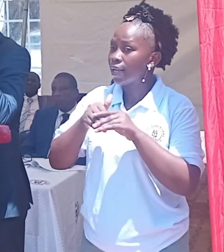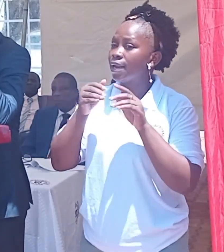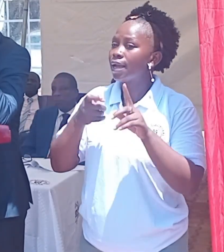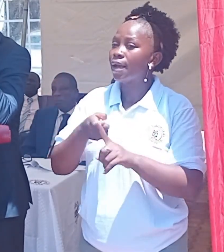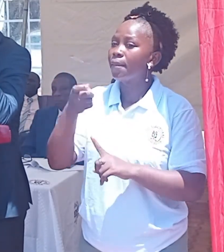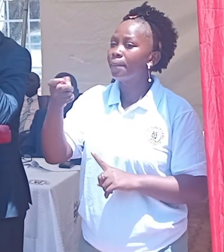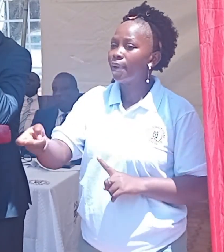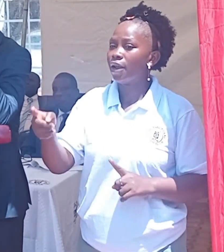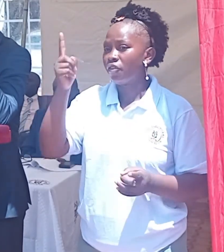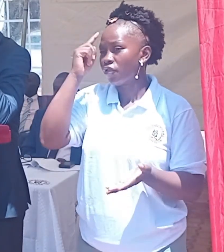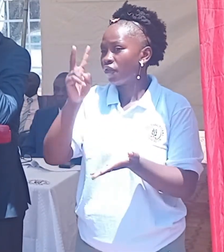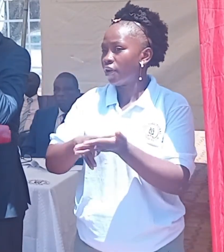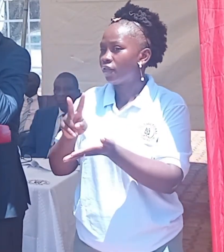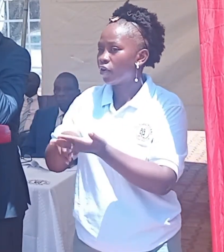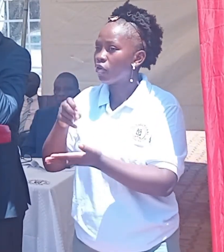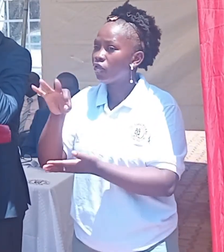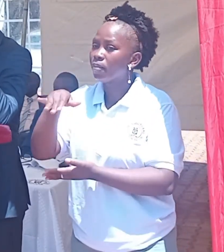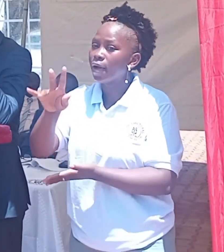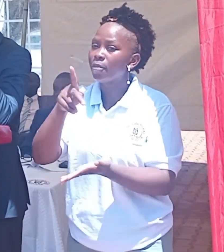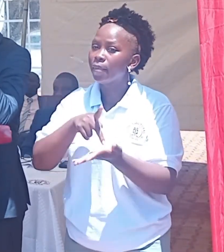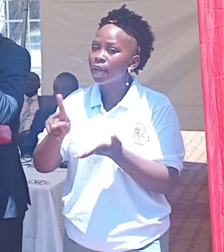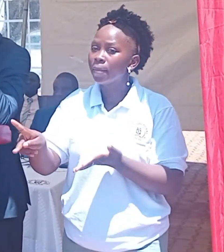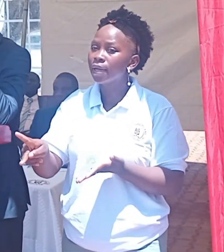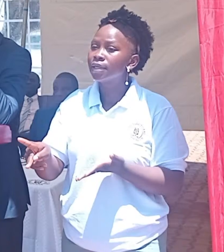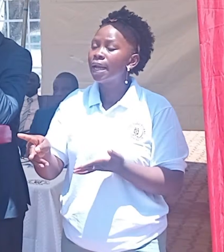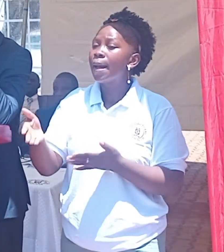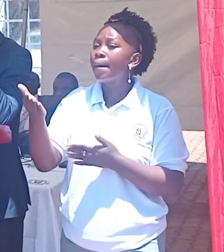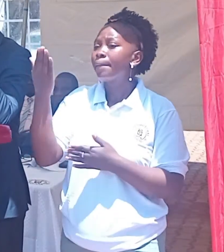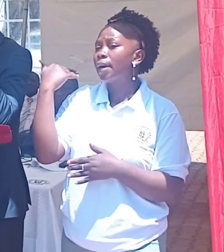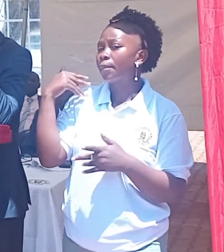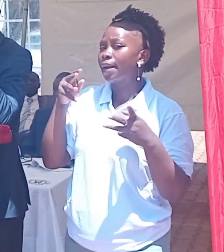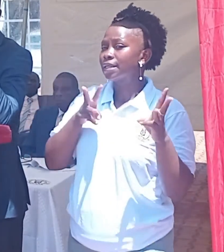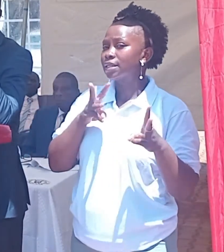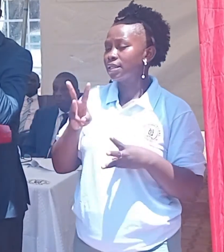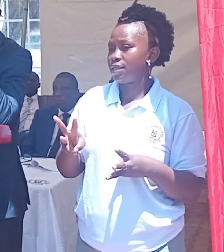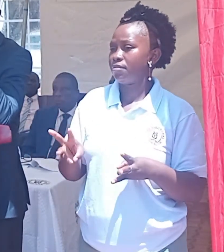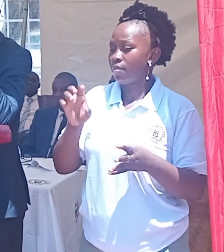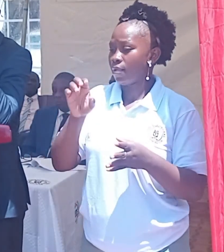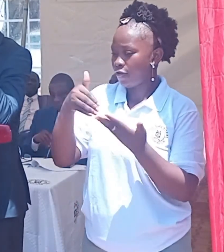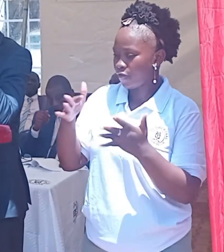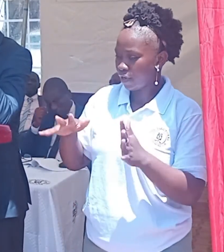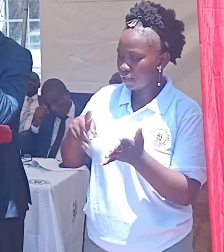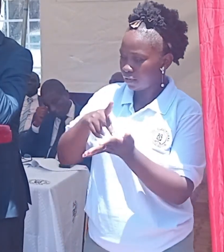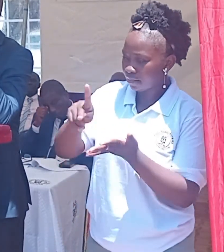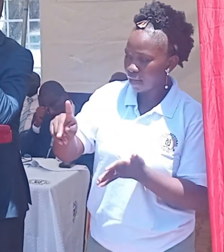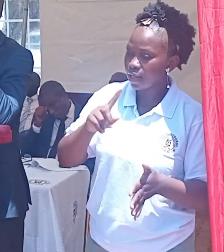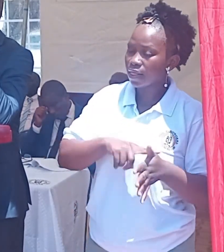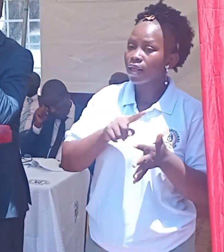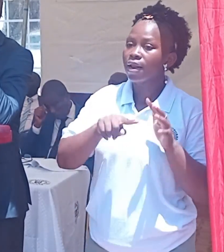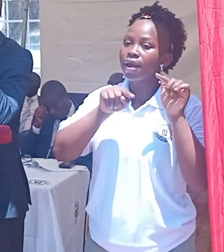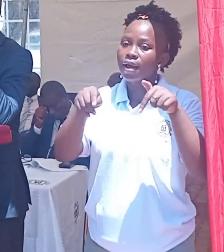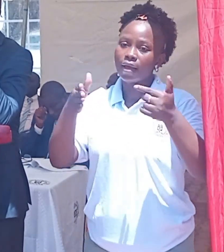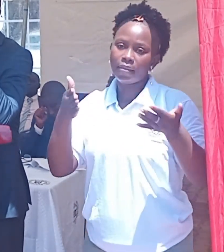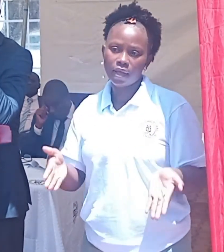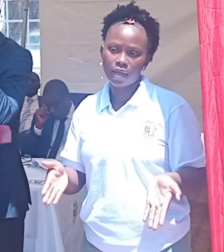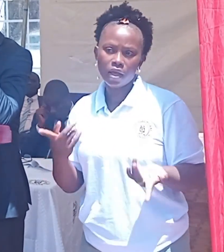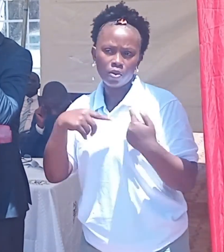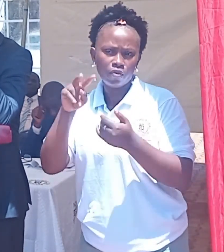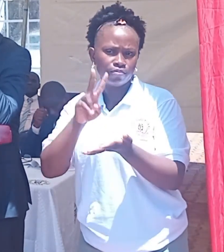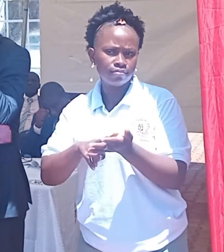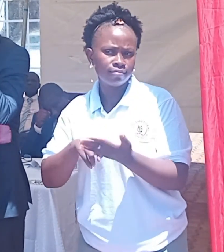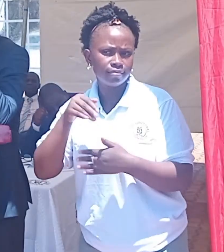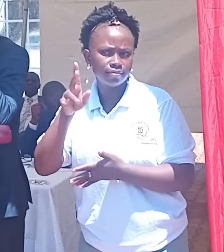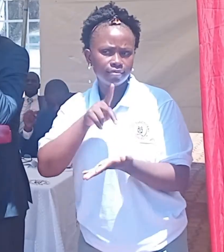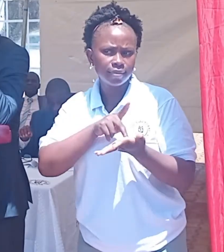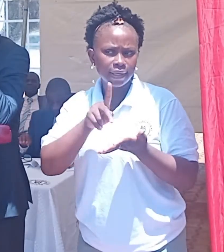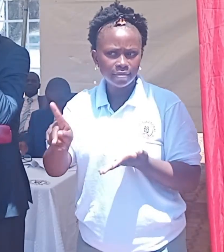Kampala for verification of their payment. That was the system, that after you have paid, then you will come here, we verify your